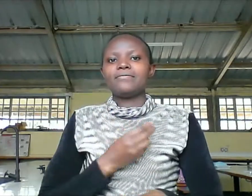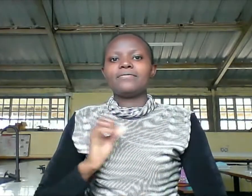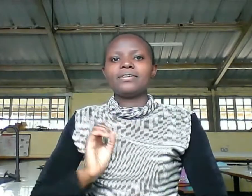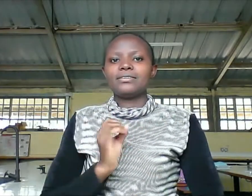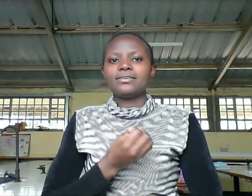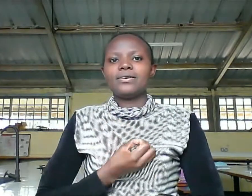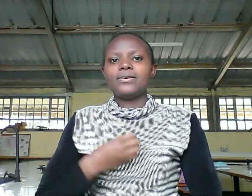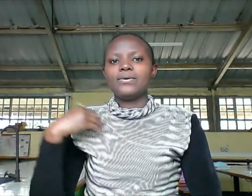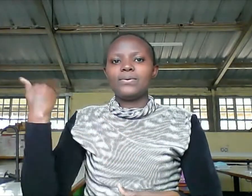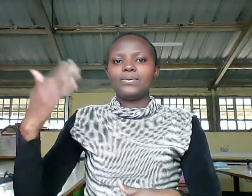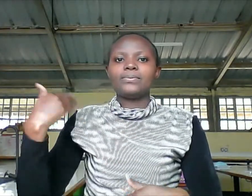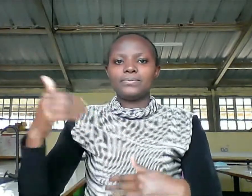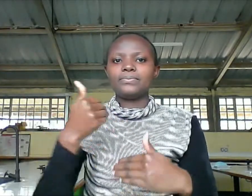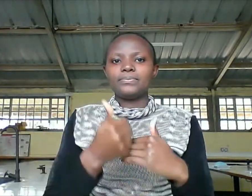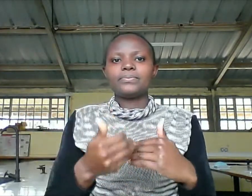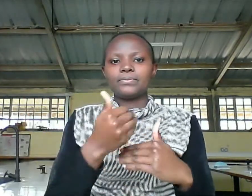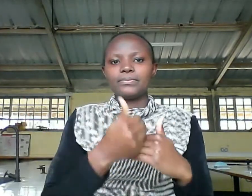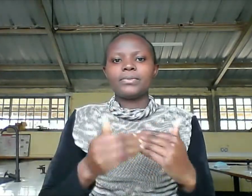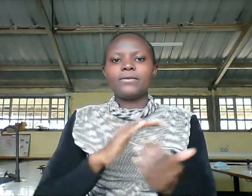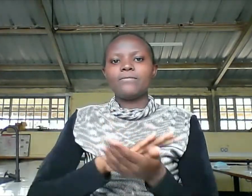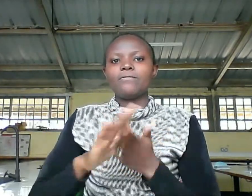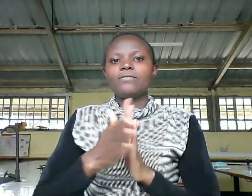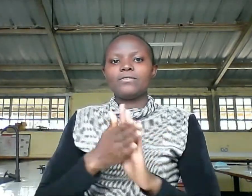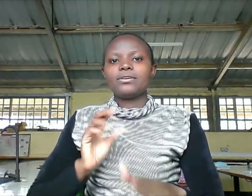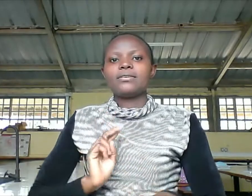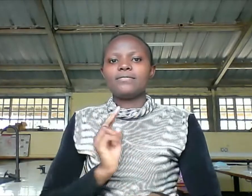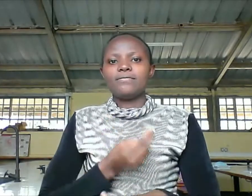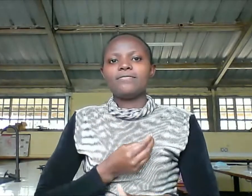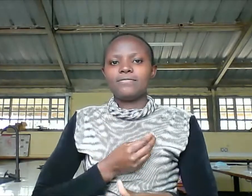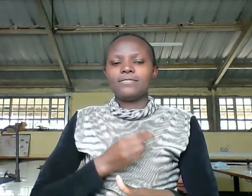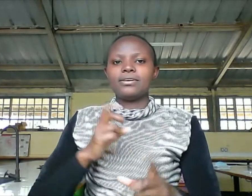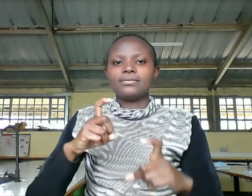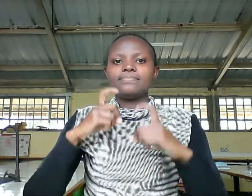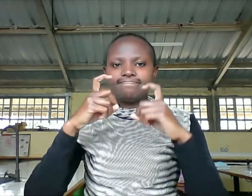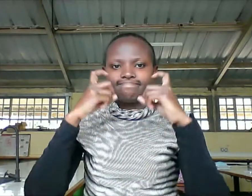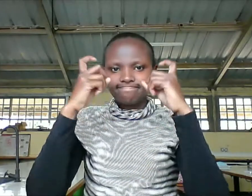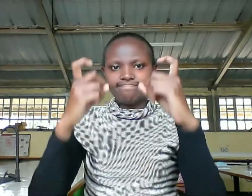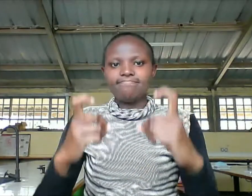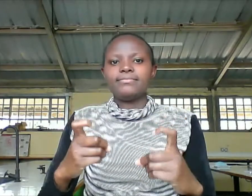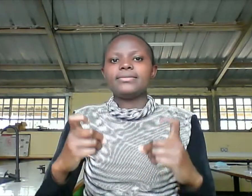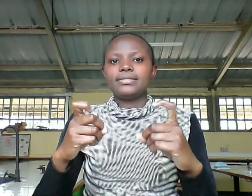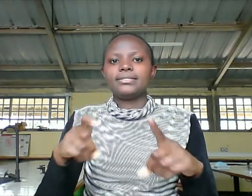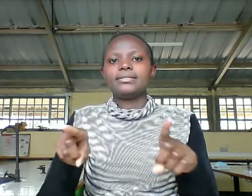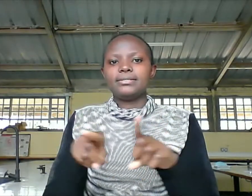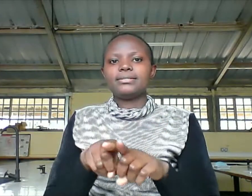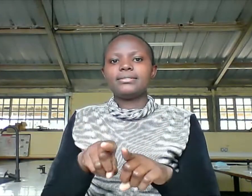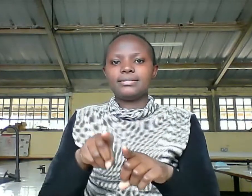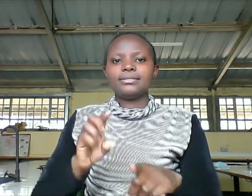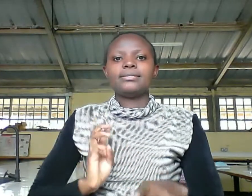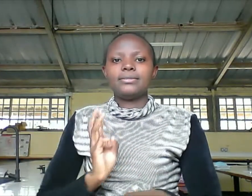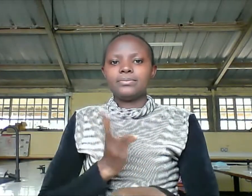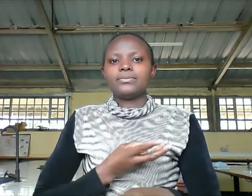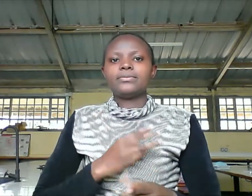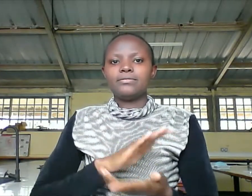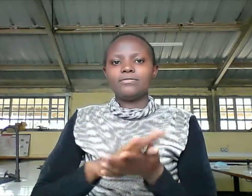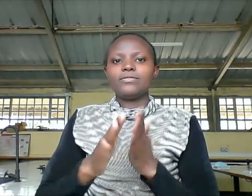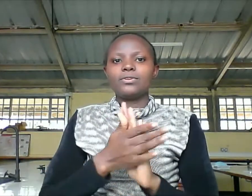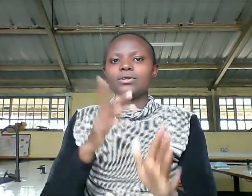forgive us our trespasses, as we forgive those who sin against us, and lead